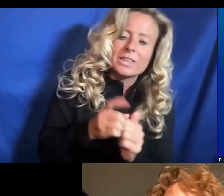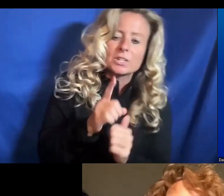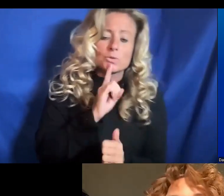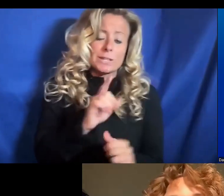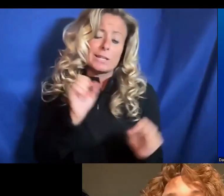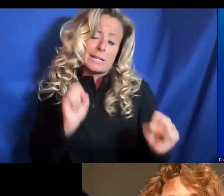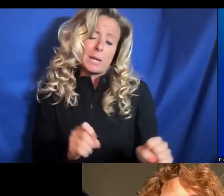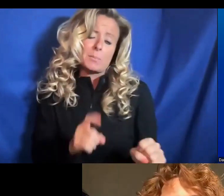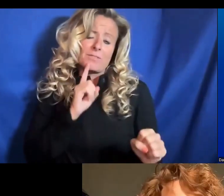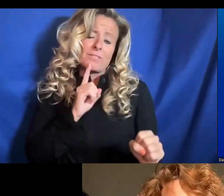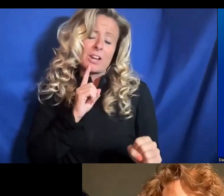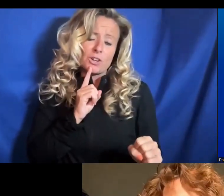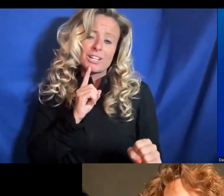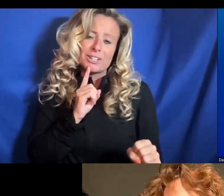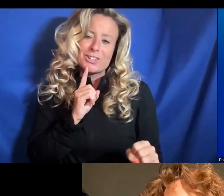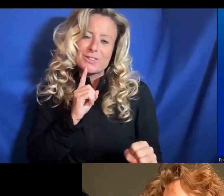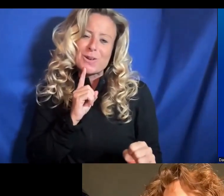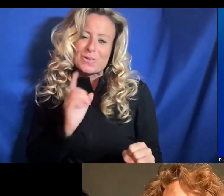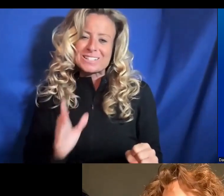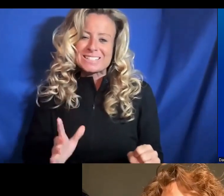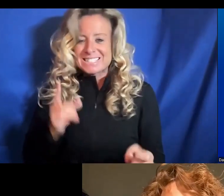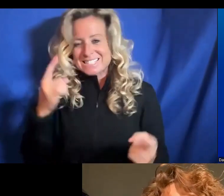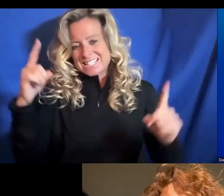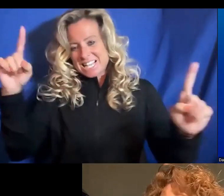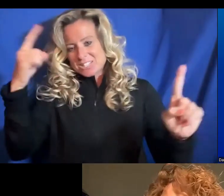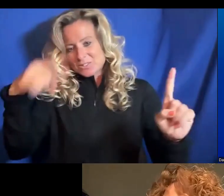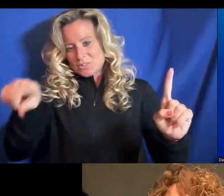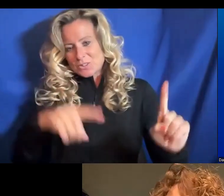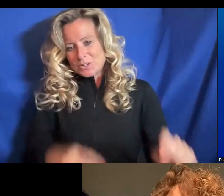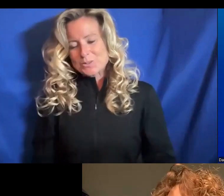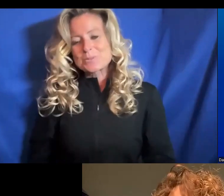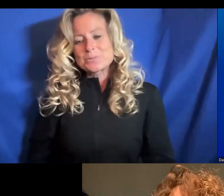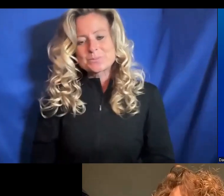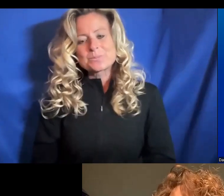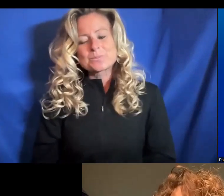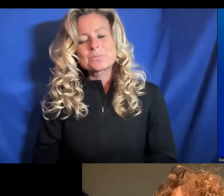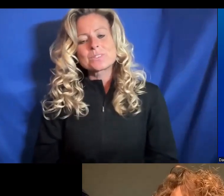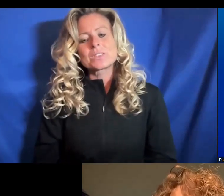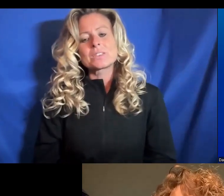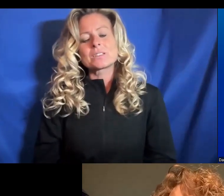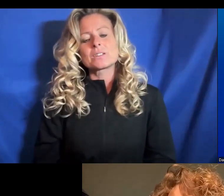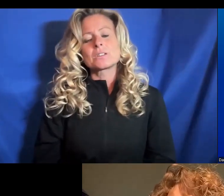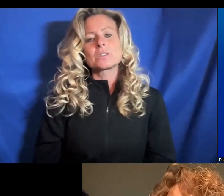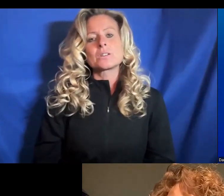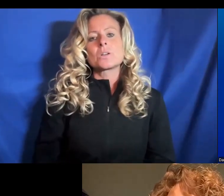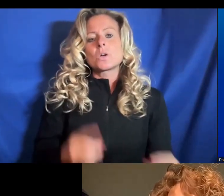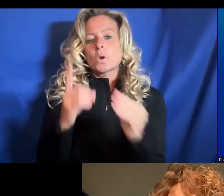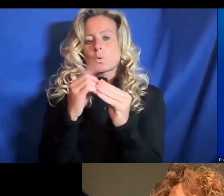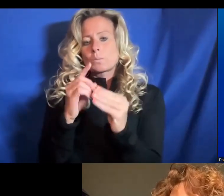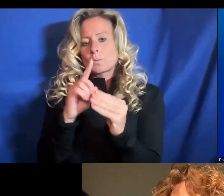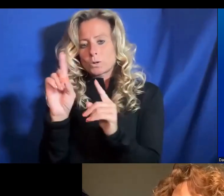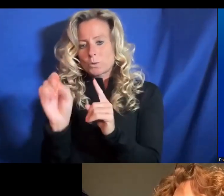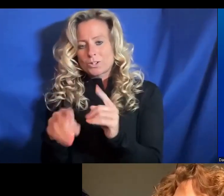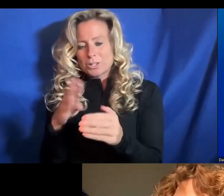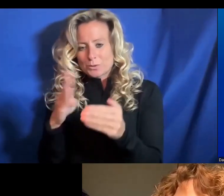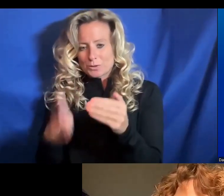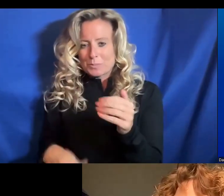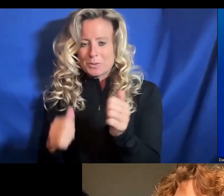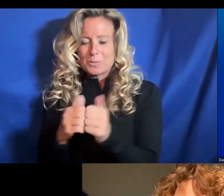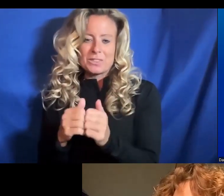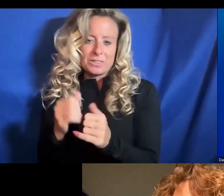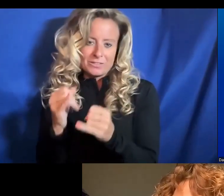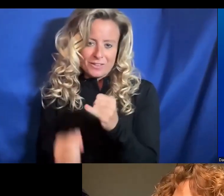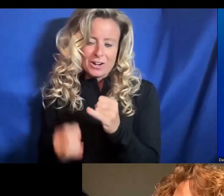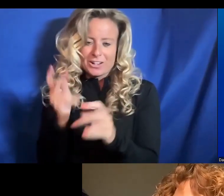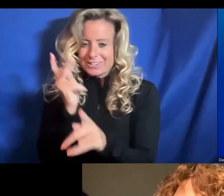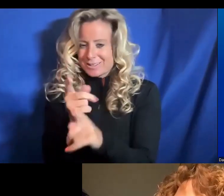it can be very, very lucrative for you. Sure sounds like it. One more question, and then I want to wrap up with a final word, and I'll